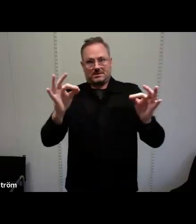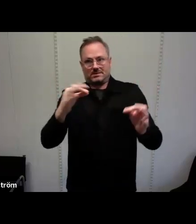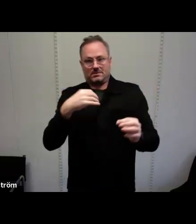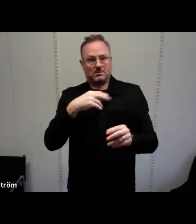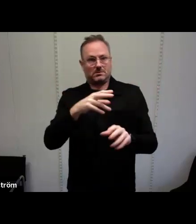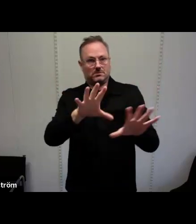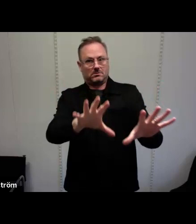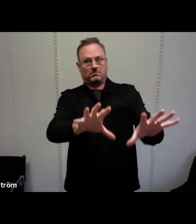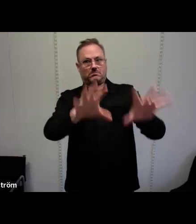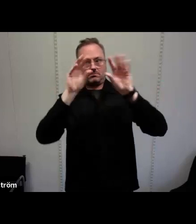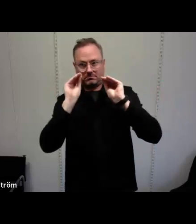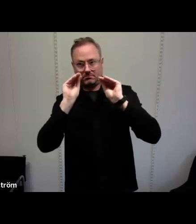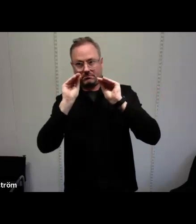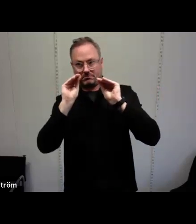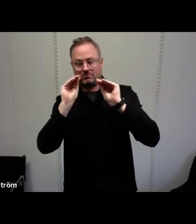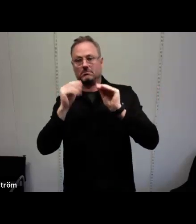is